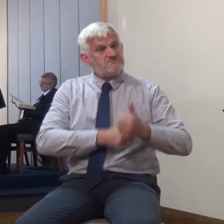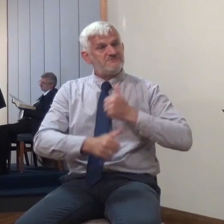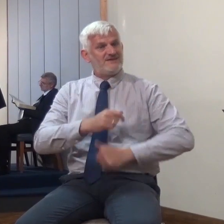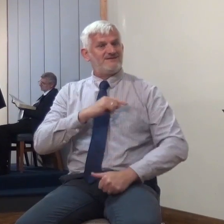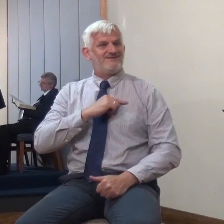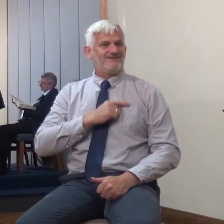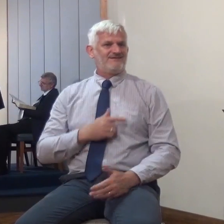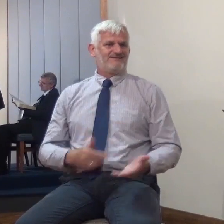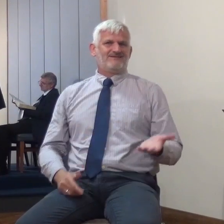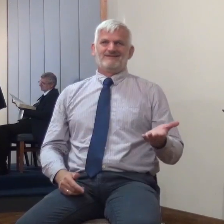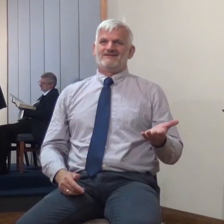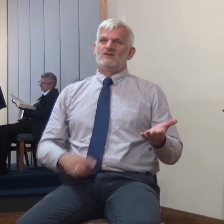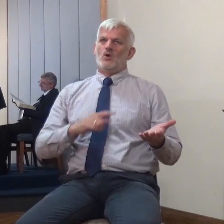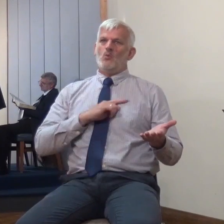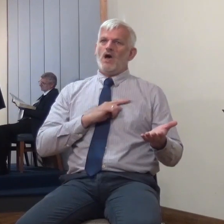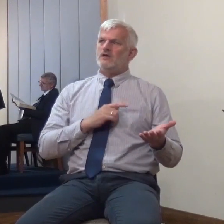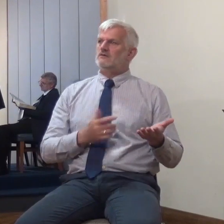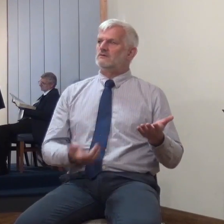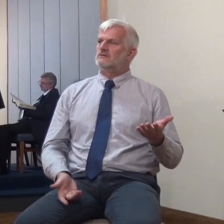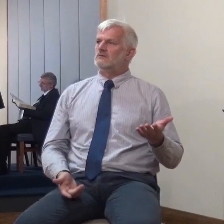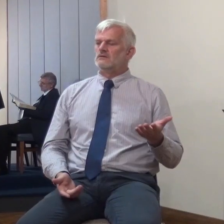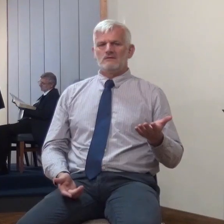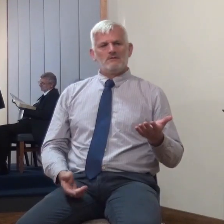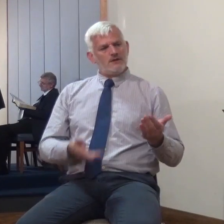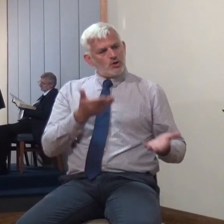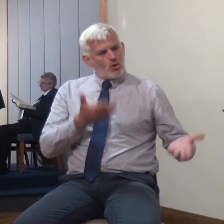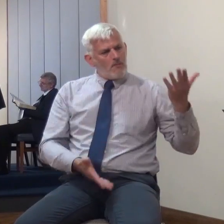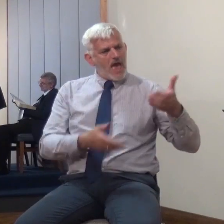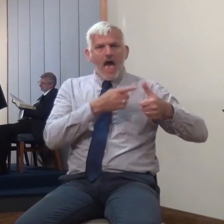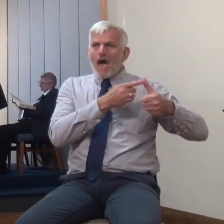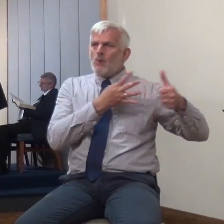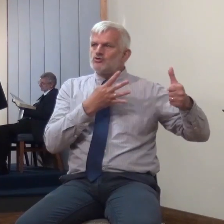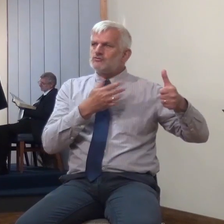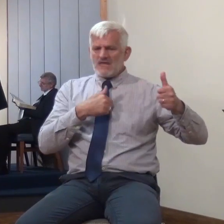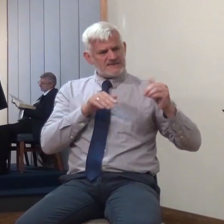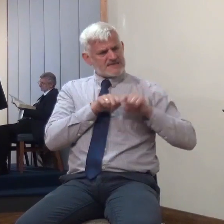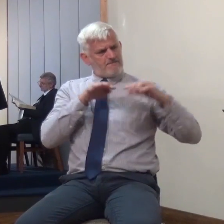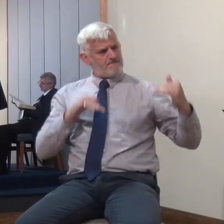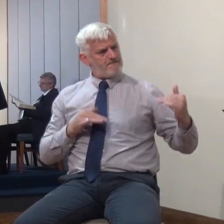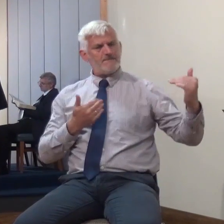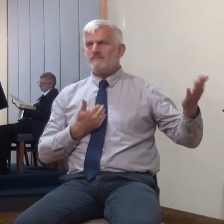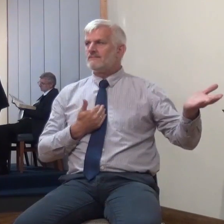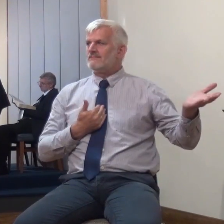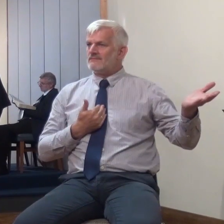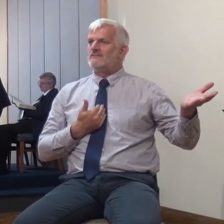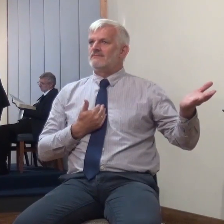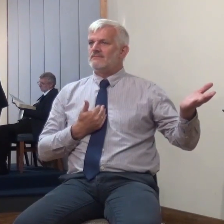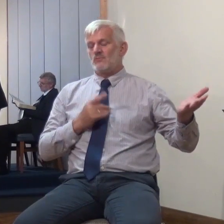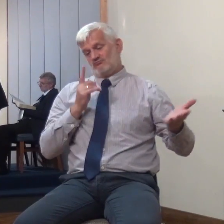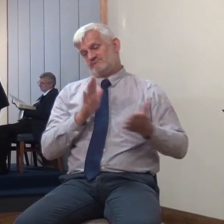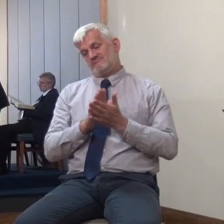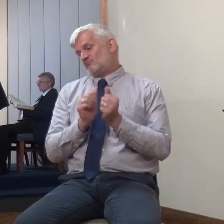For in nothing am I behind the very chiefest apostles, though I be nothing.